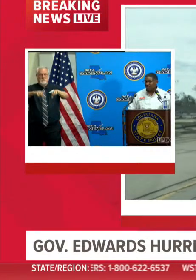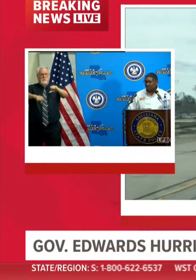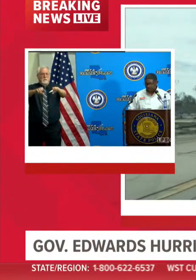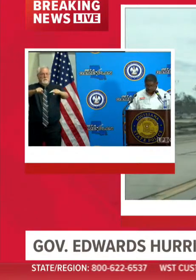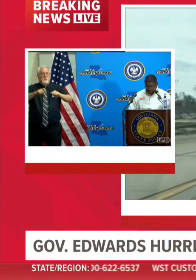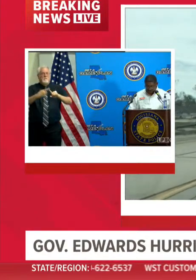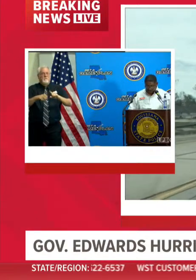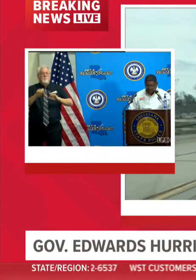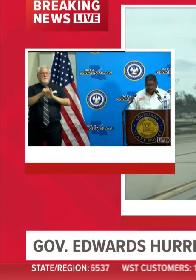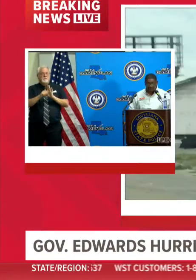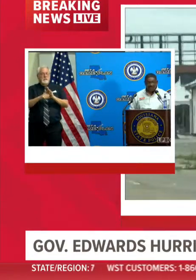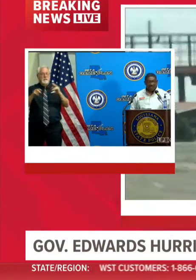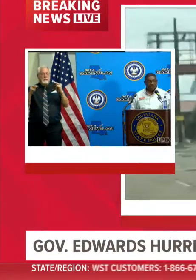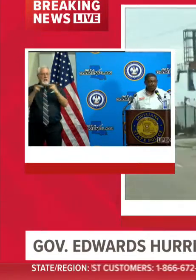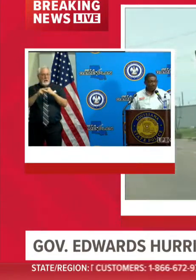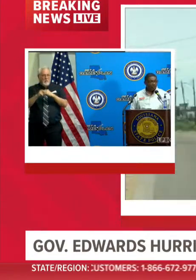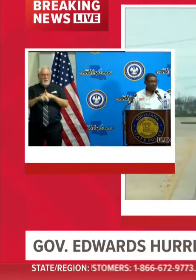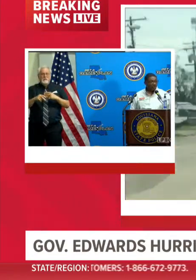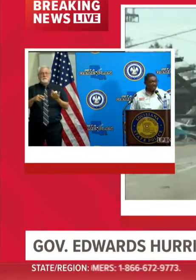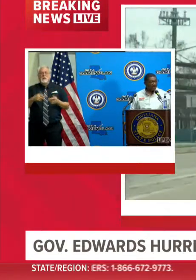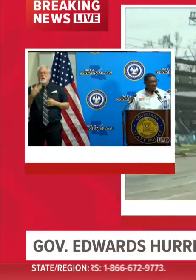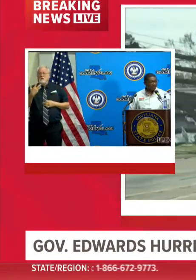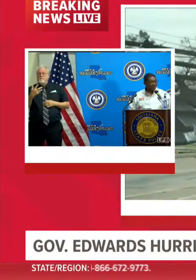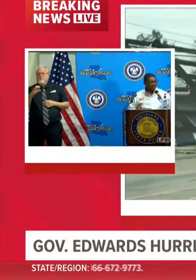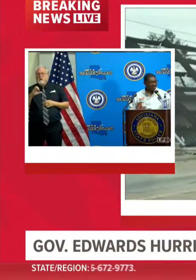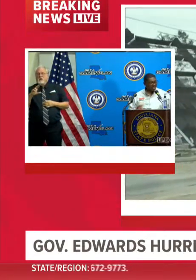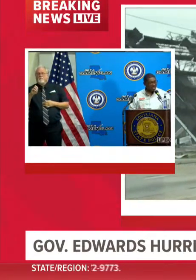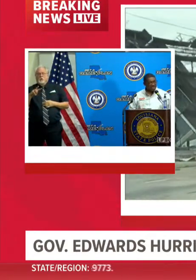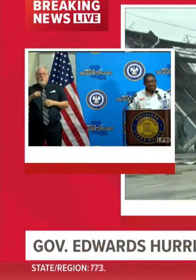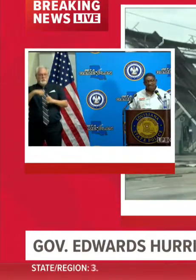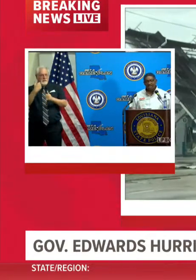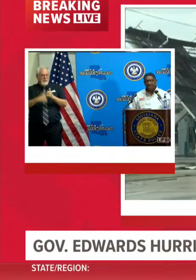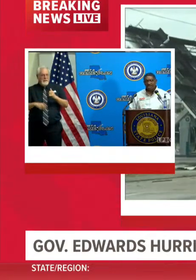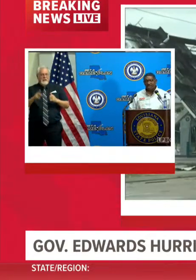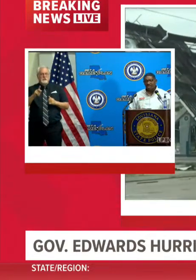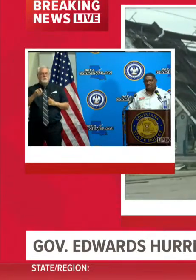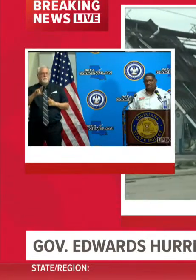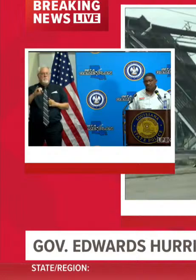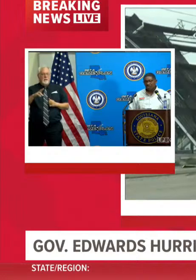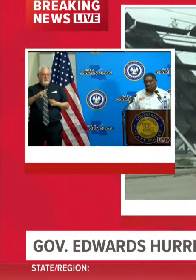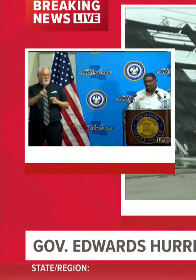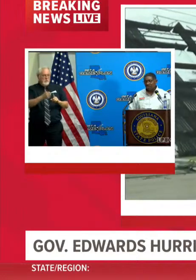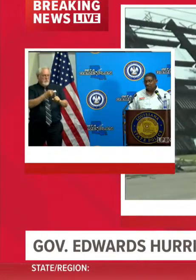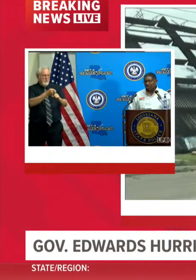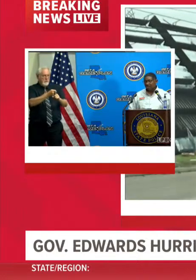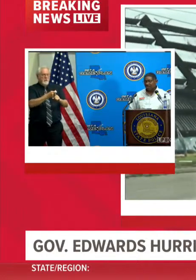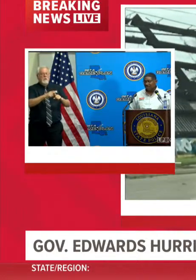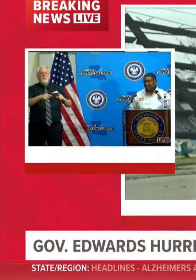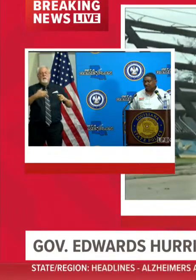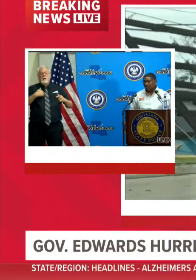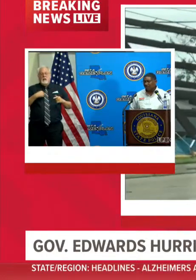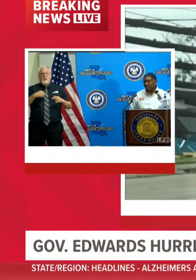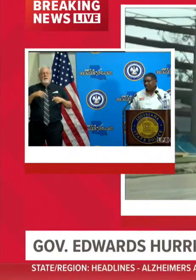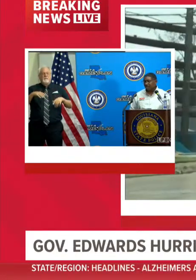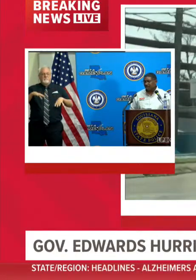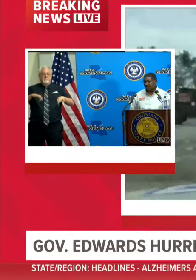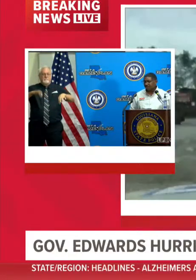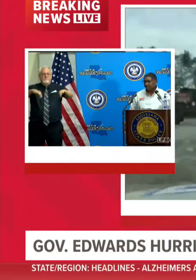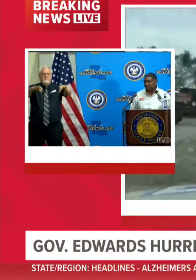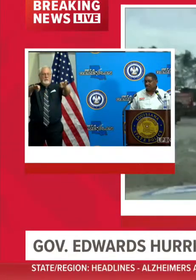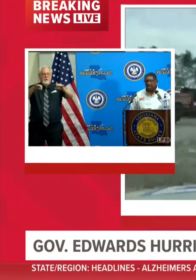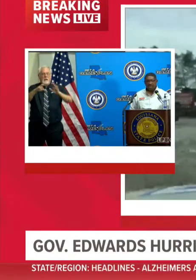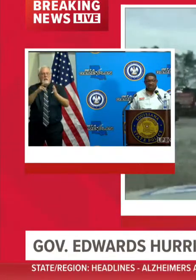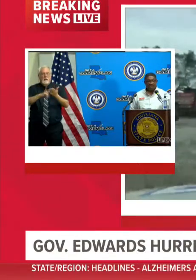state highways. That's about 5 crews per parish for the immediate impacted area, but we do have debris contracts covering the